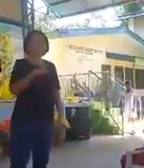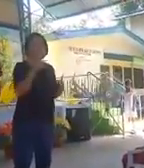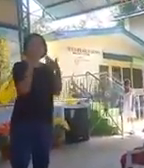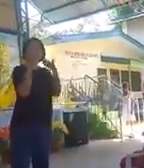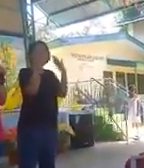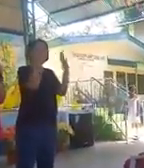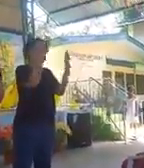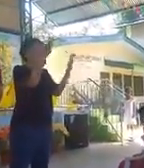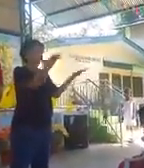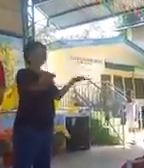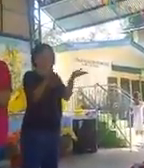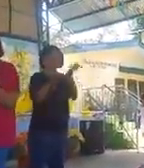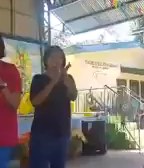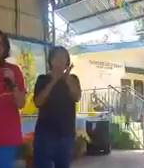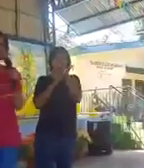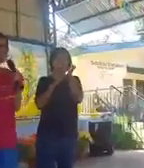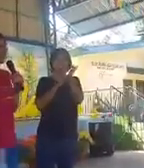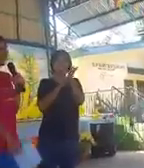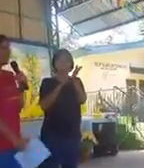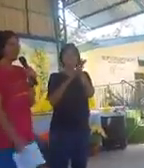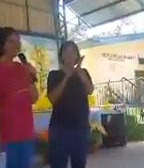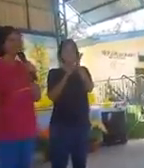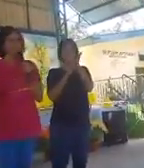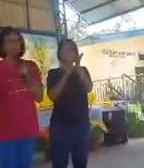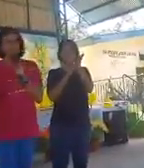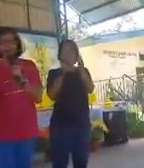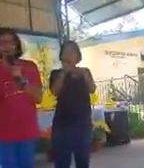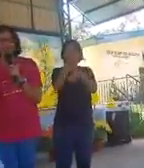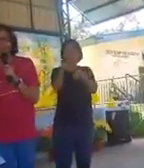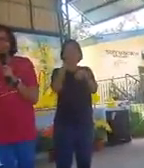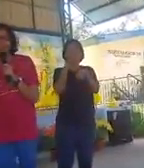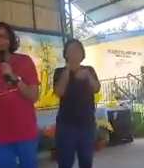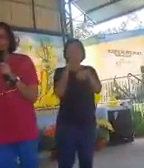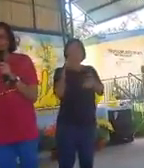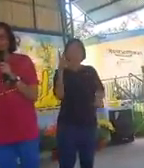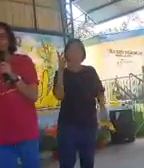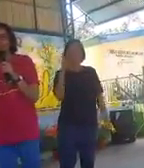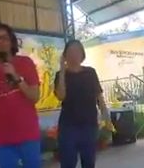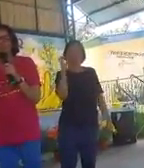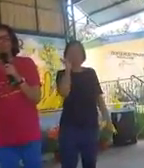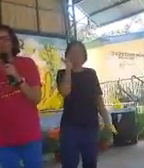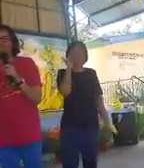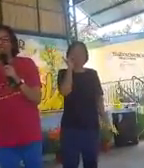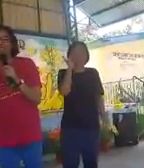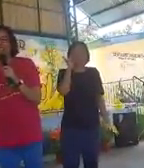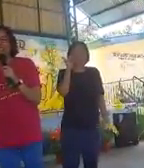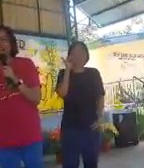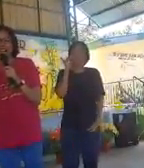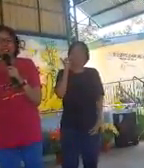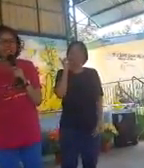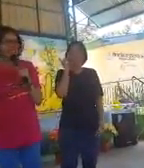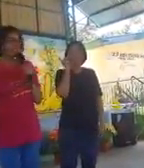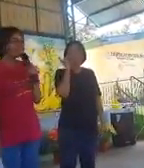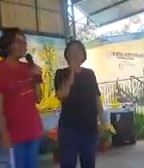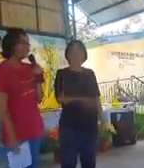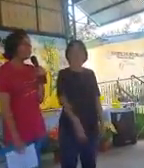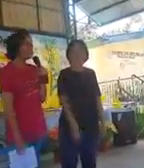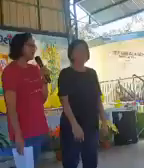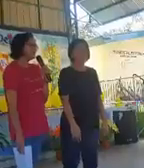thank the school, the principal, Mrs.